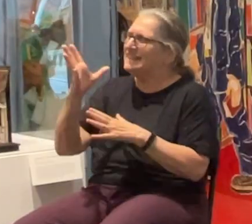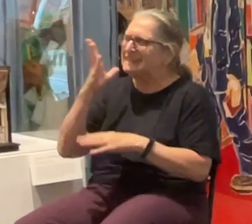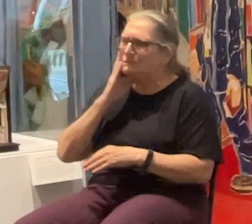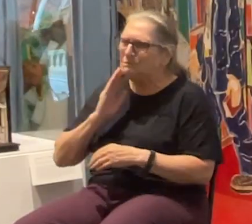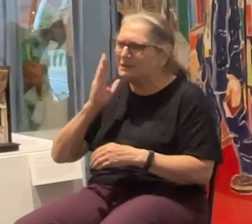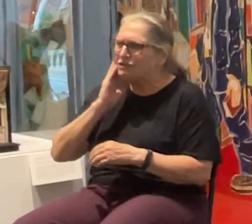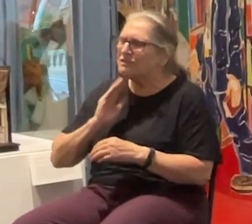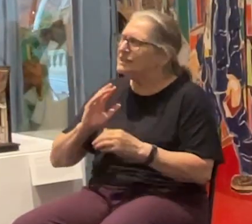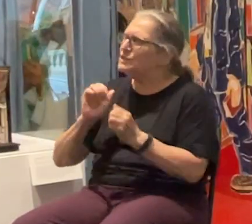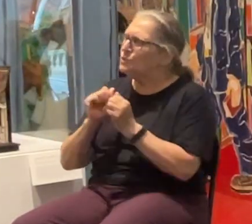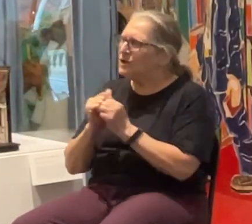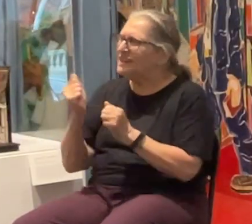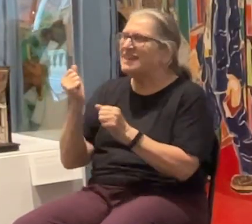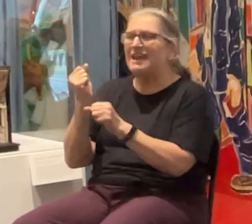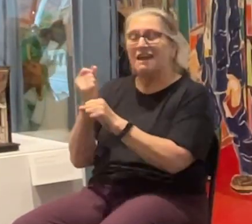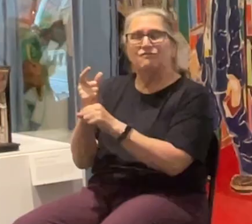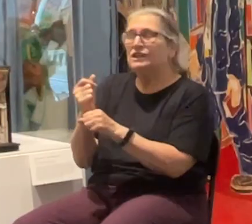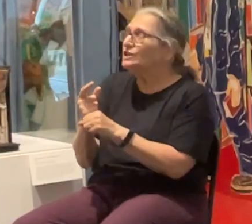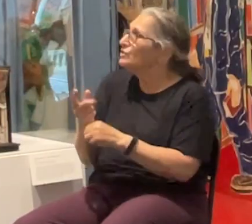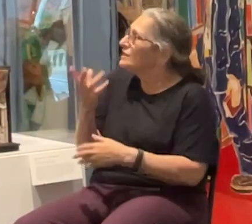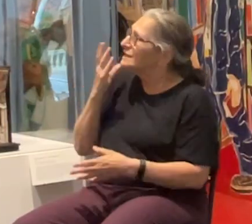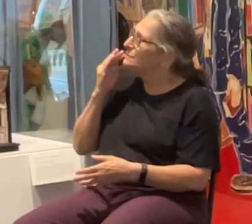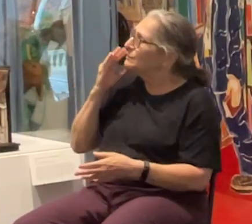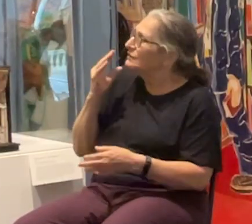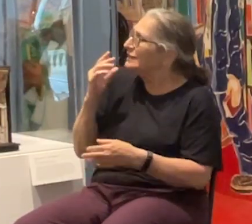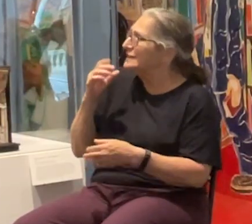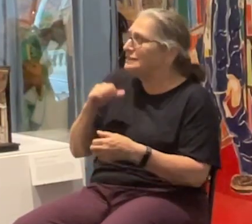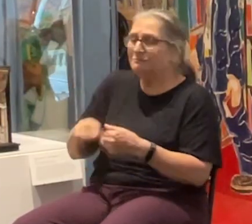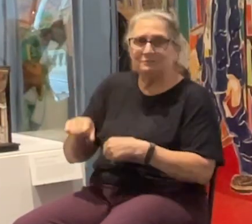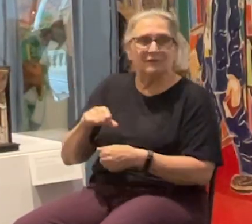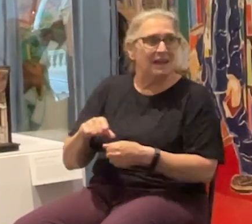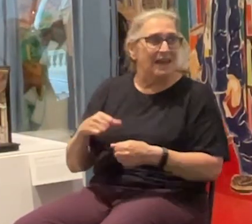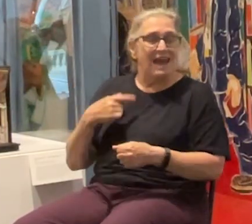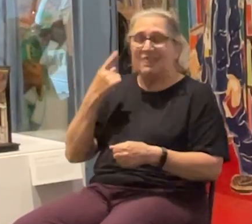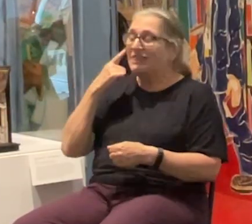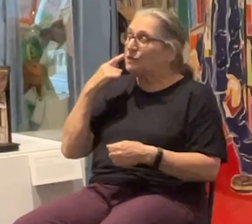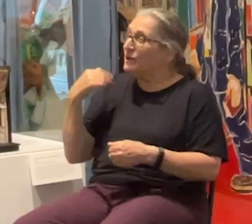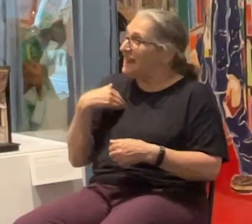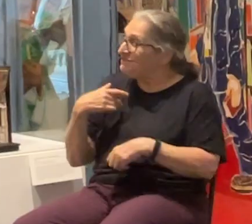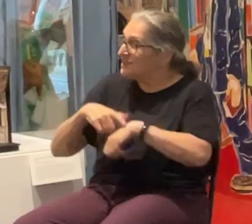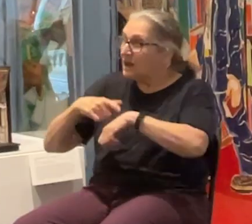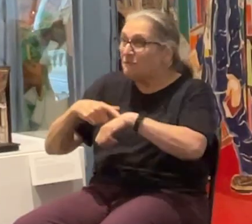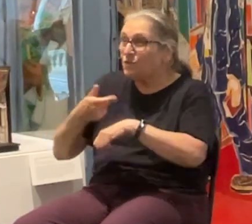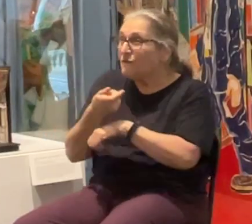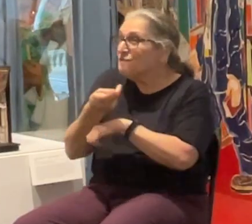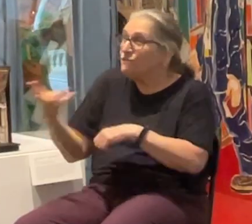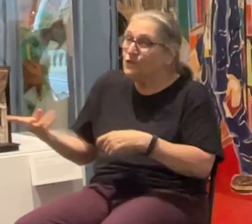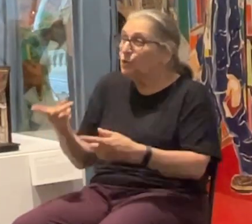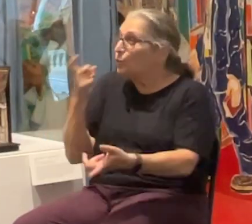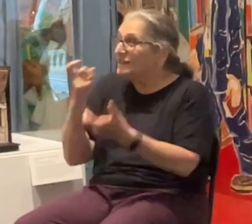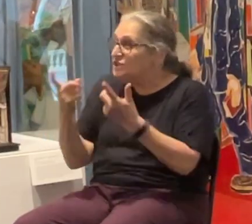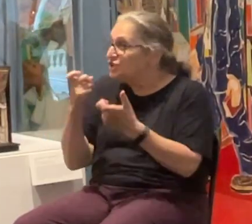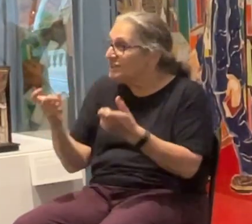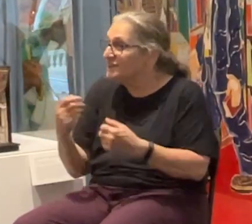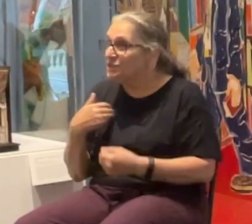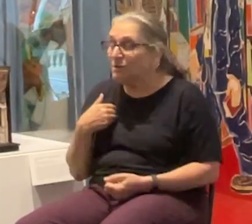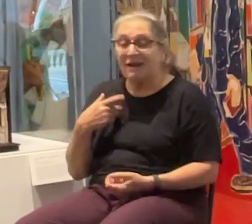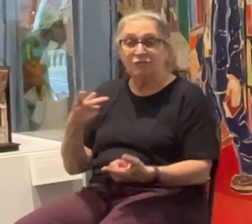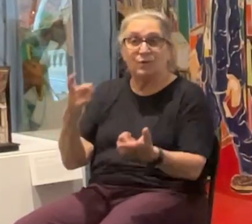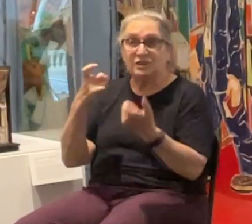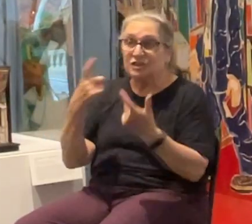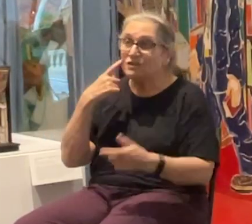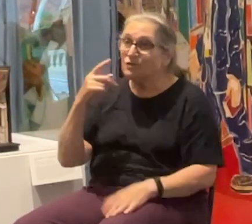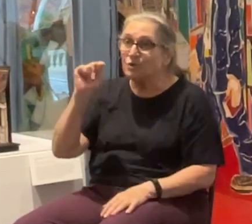experience with it over the years. I think we have time for a few questions, if anybody has any questions for Tom.